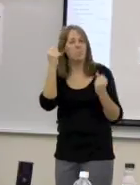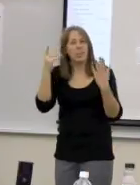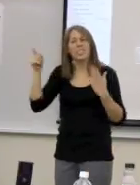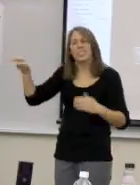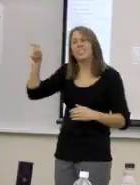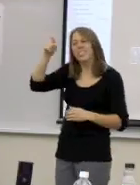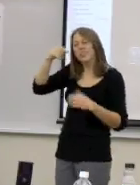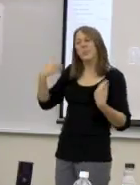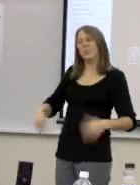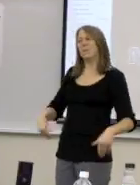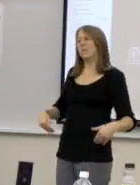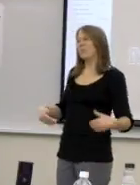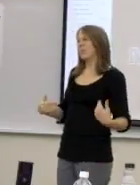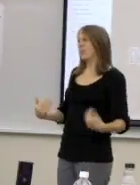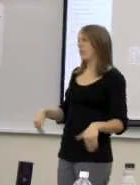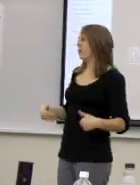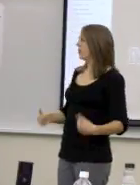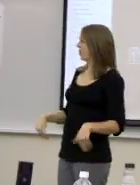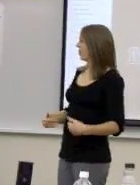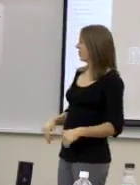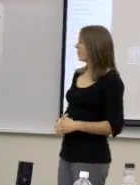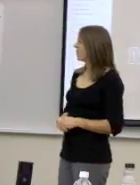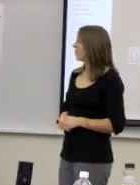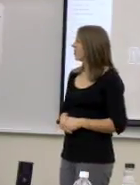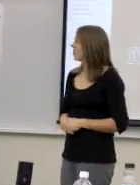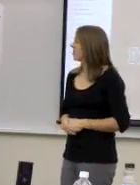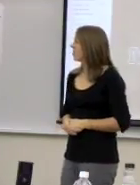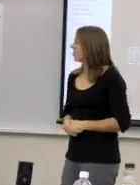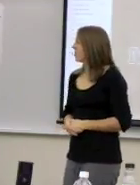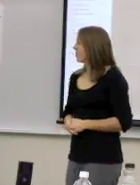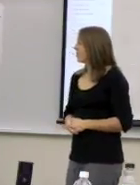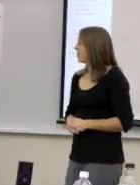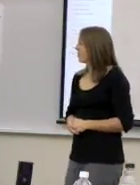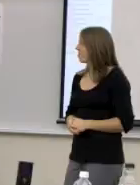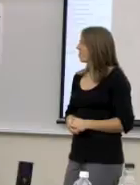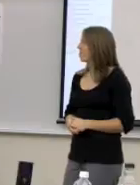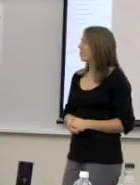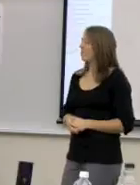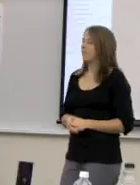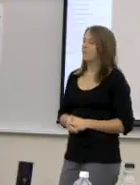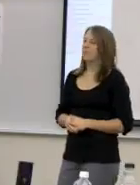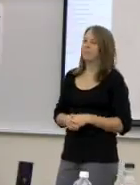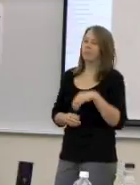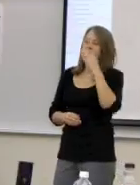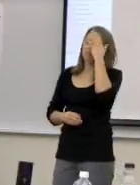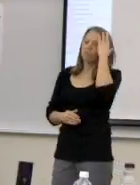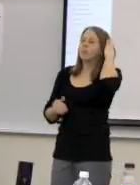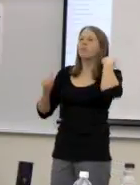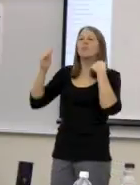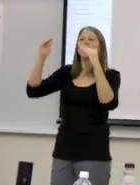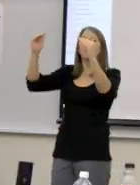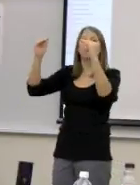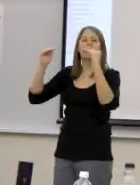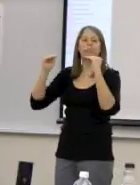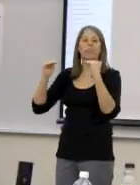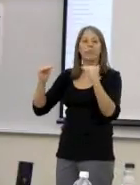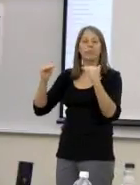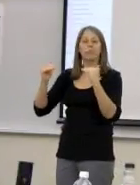these people that are before us. Okay. So now, getting into some other things. I don't know if you saw the